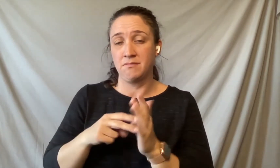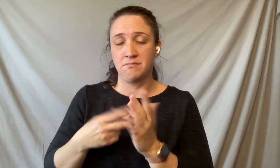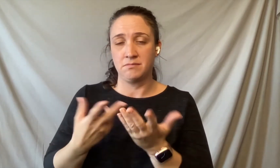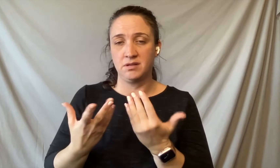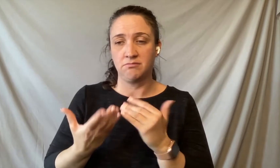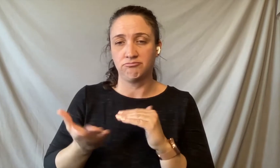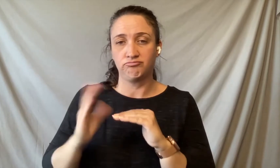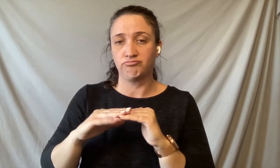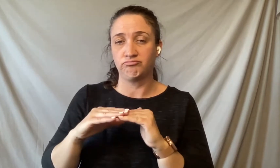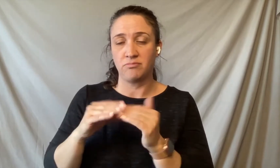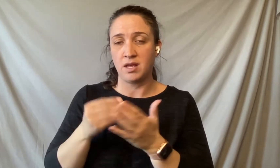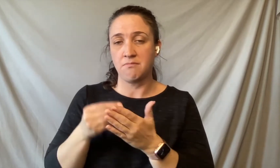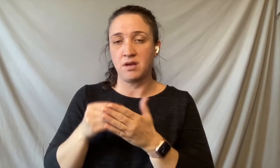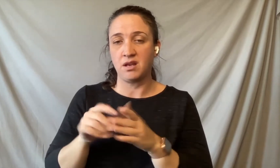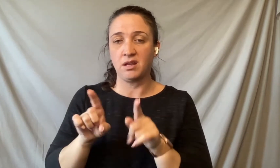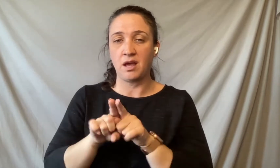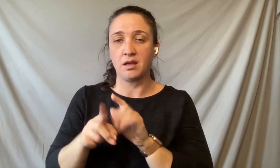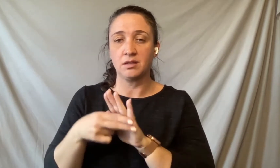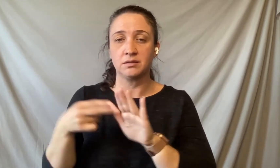county money. And so